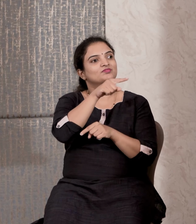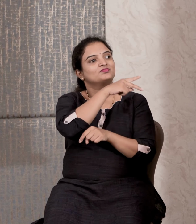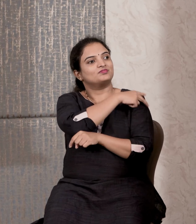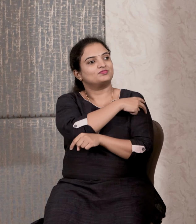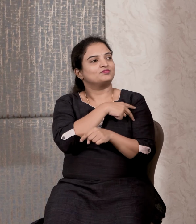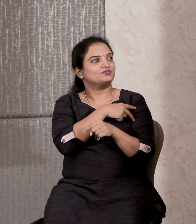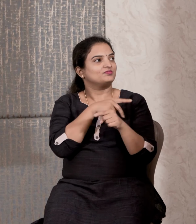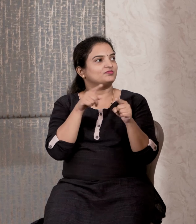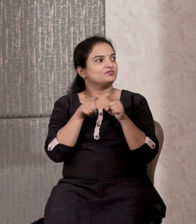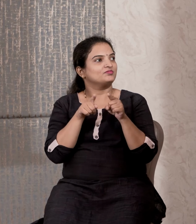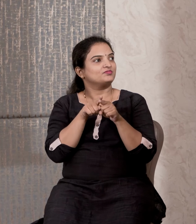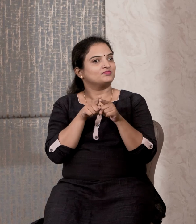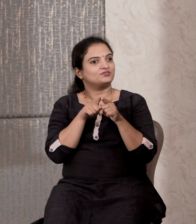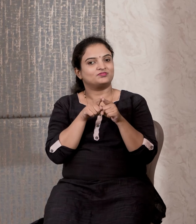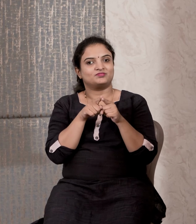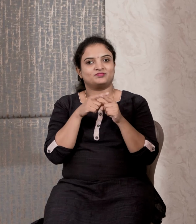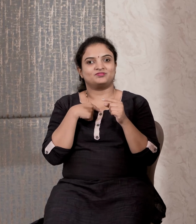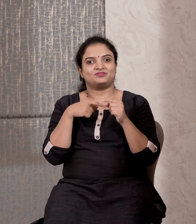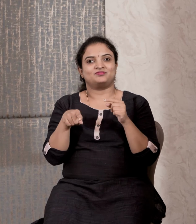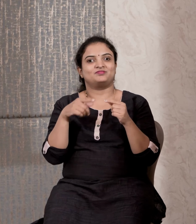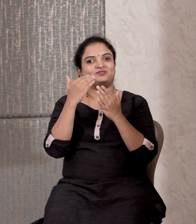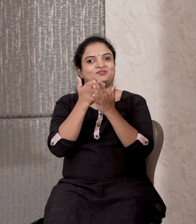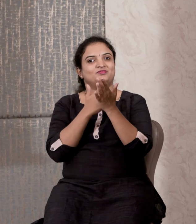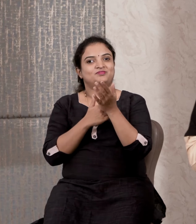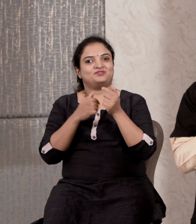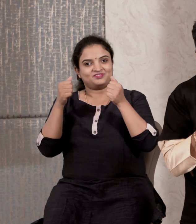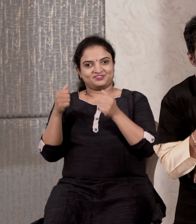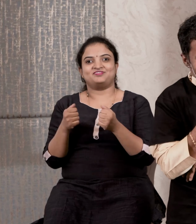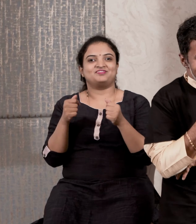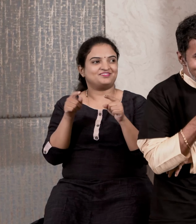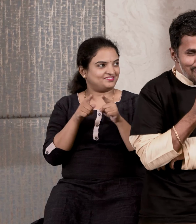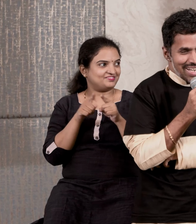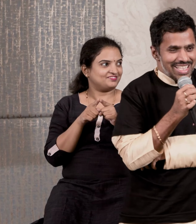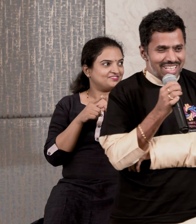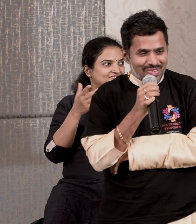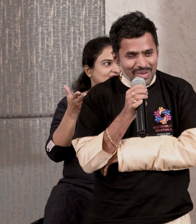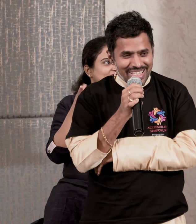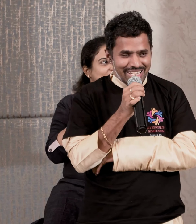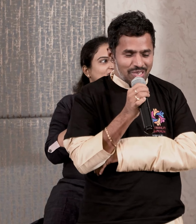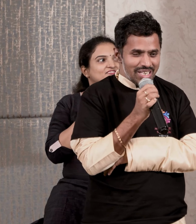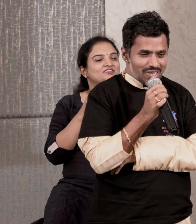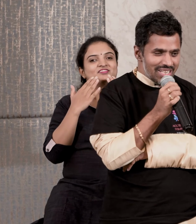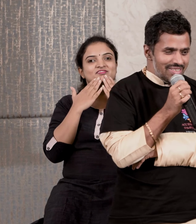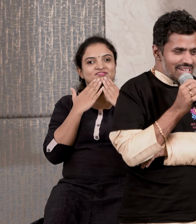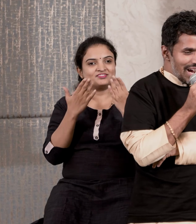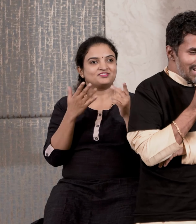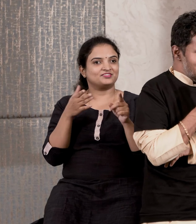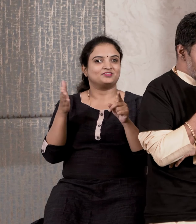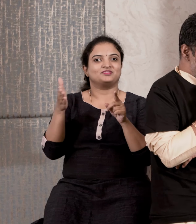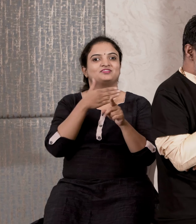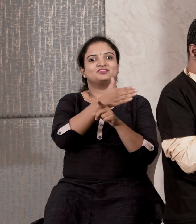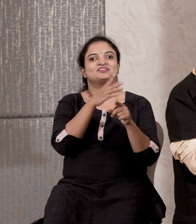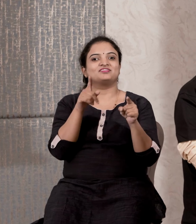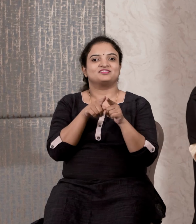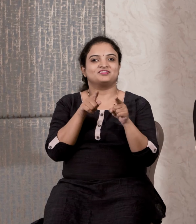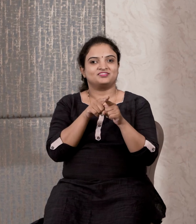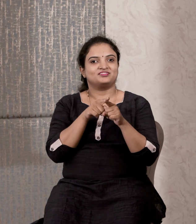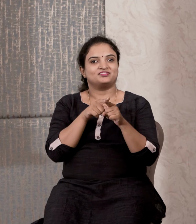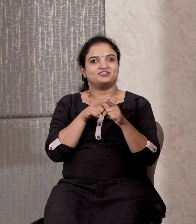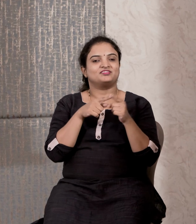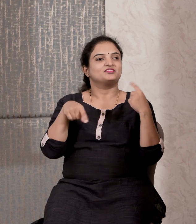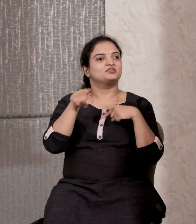also attendees of the event. Okay. But thanks for playing the dual role and for